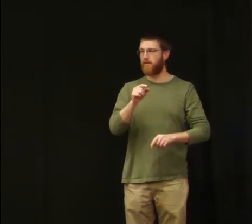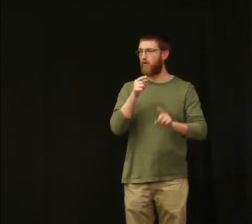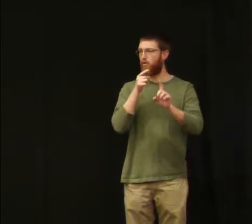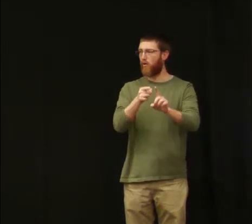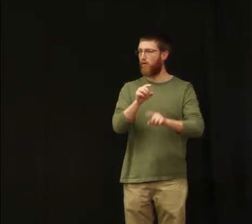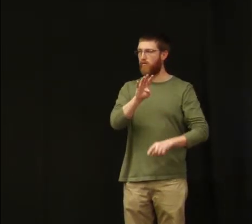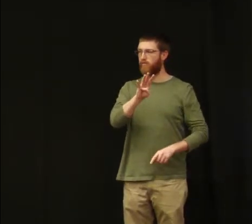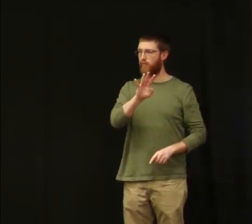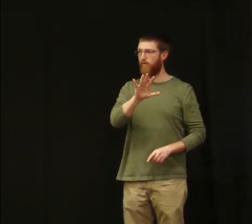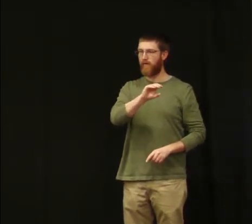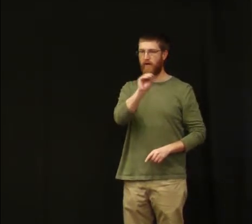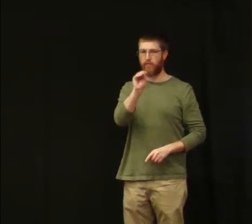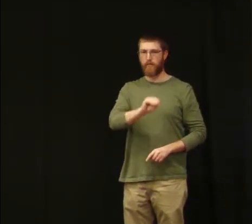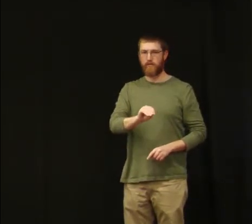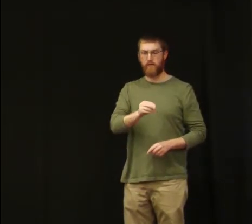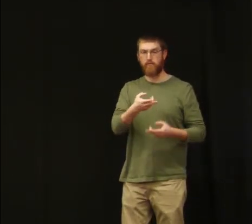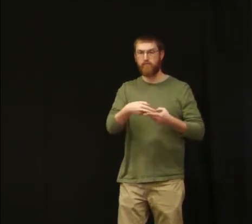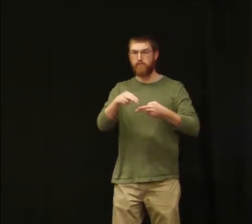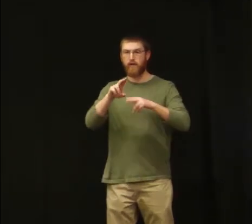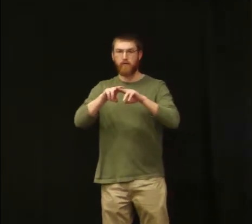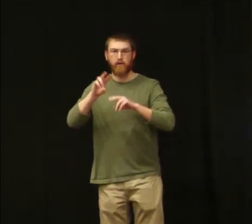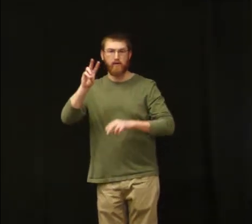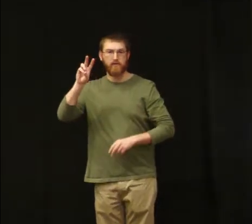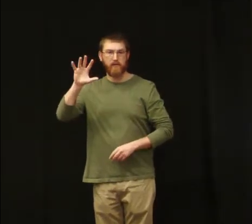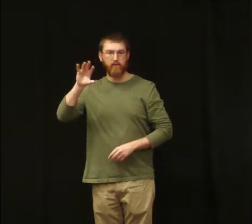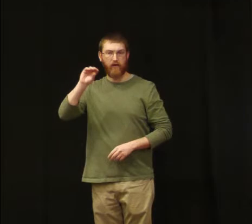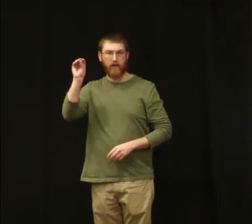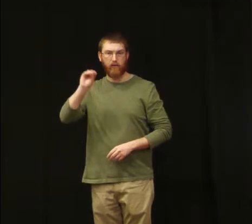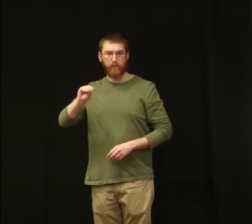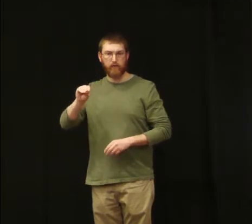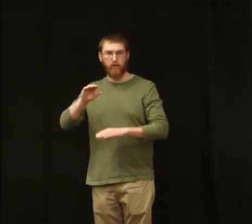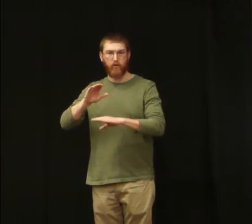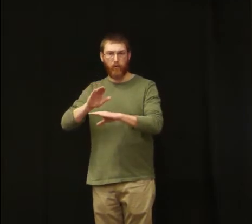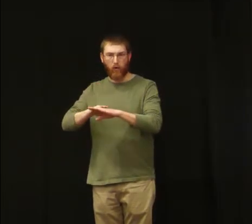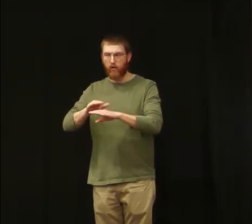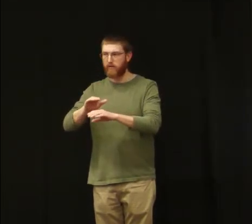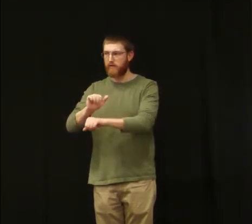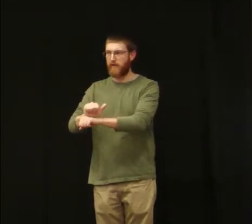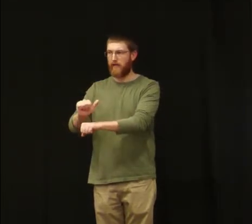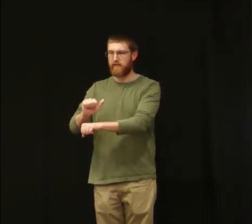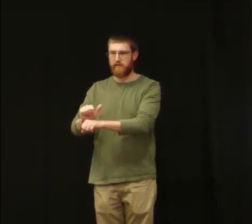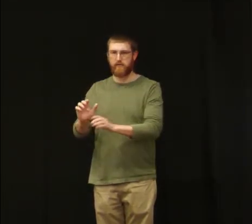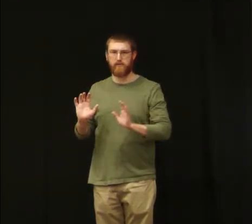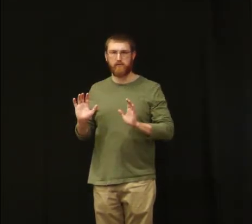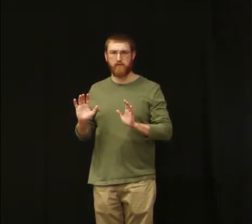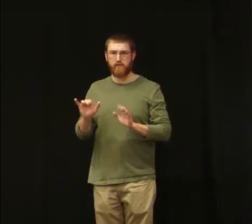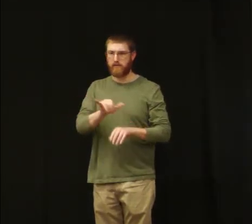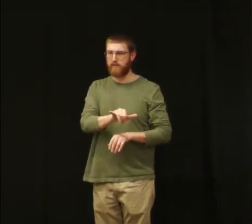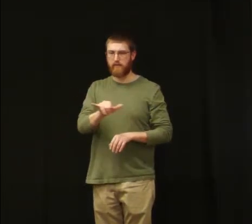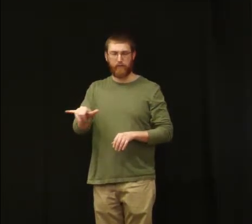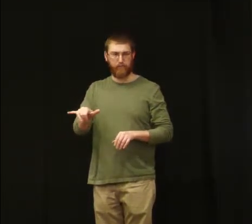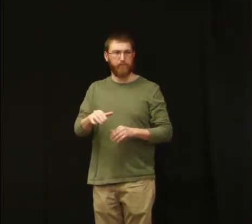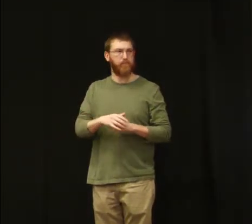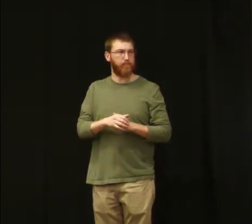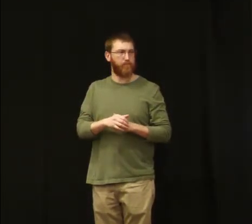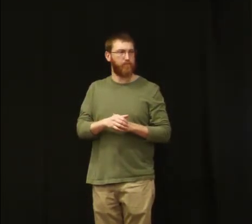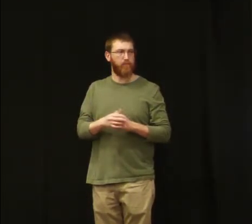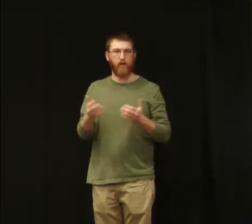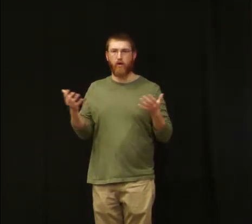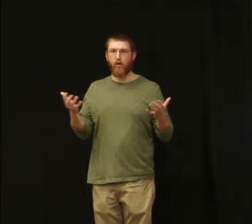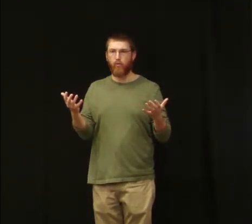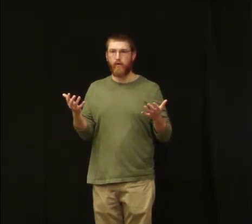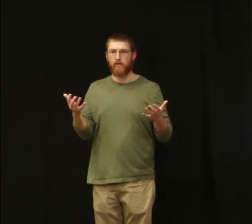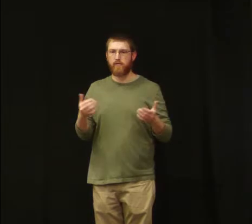and now they're going to increase that goal to 65% on task. It's the same. Okay, so which one would